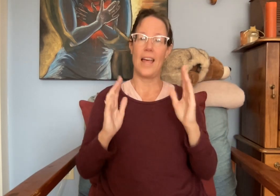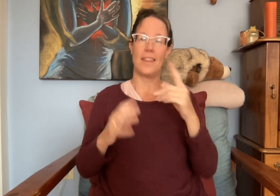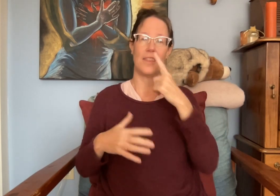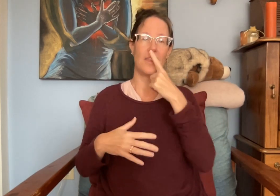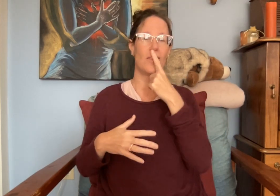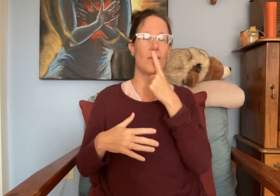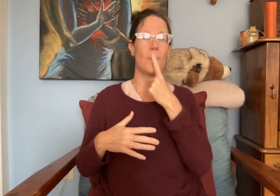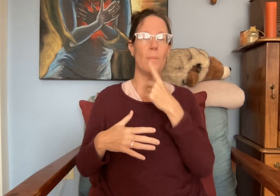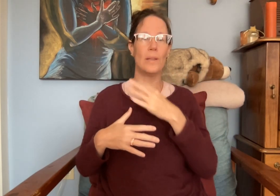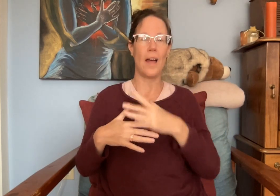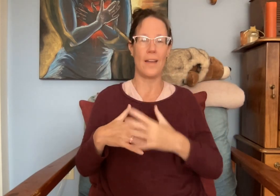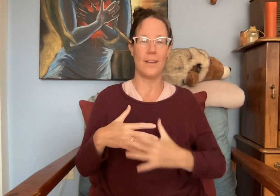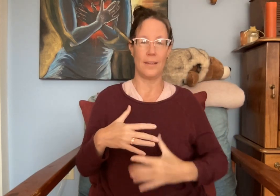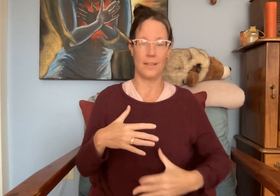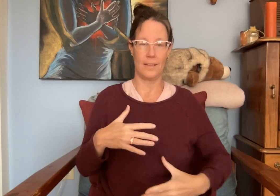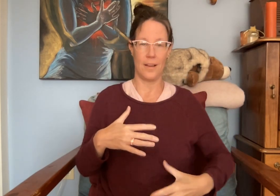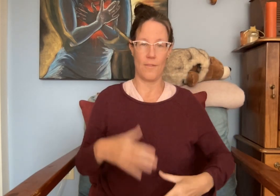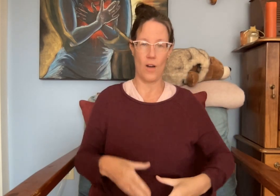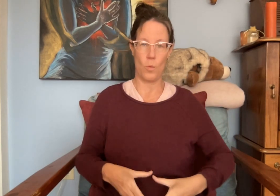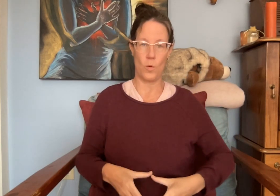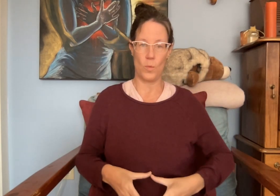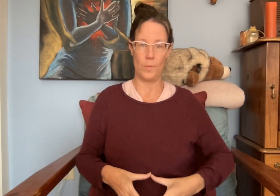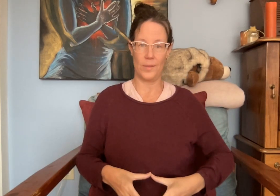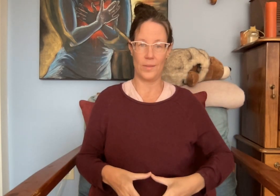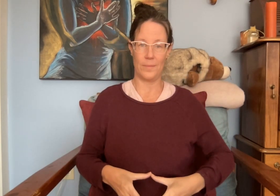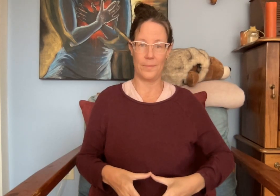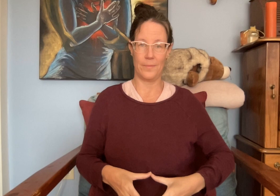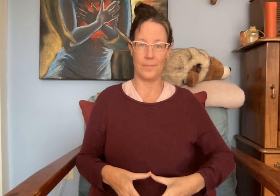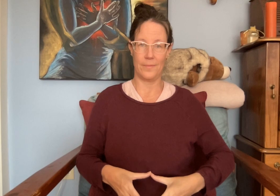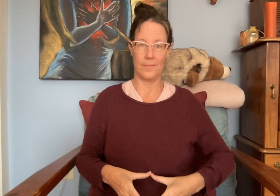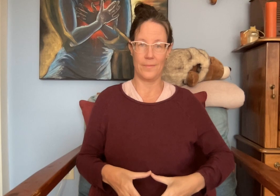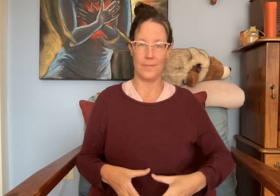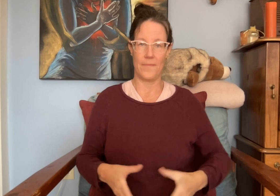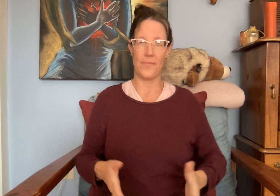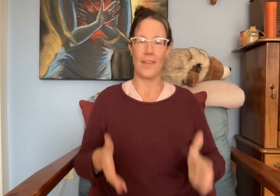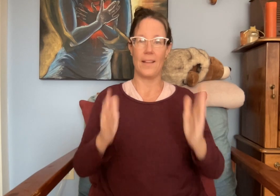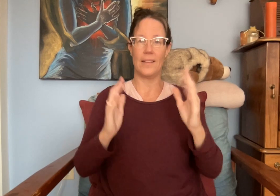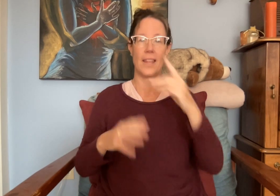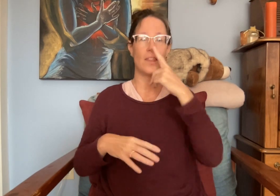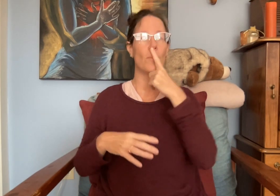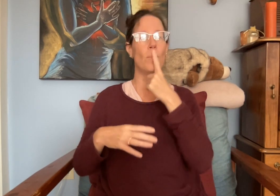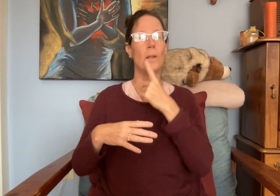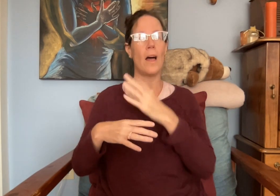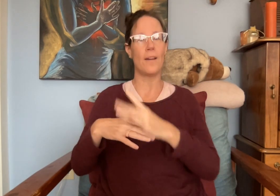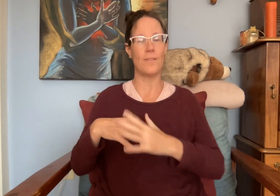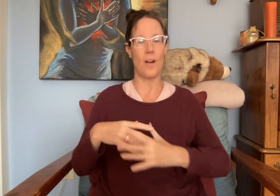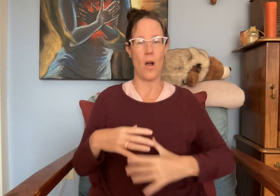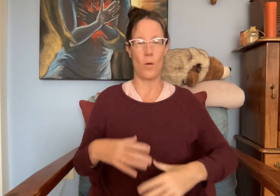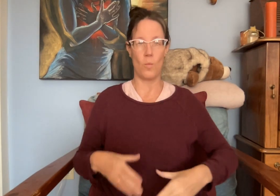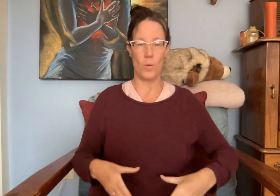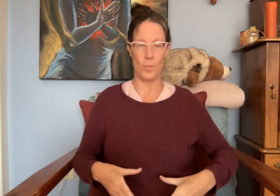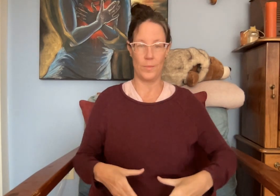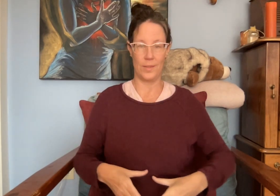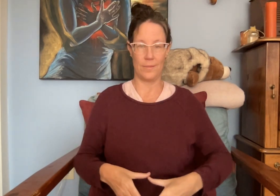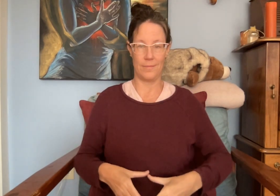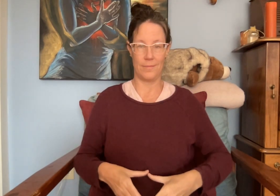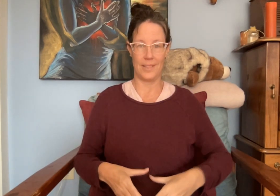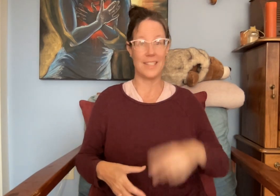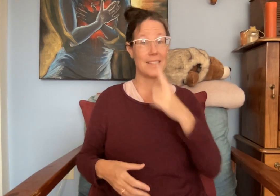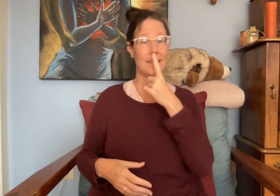Let the blood of our wombs. Let the blood of our wombs. This is the sign